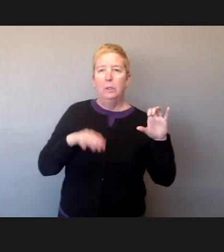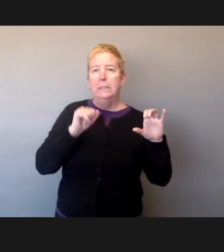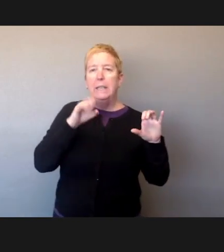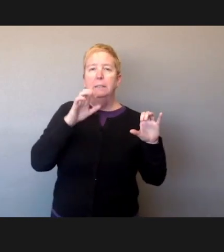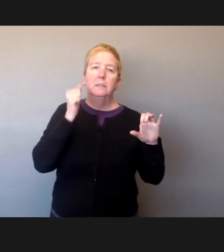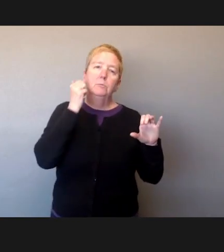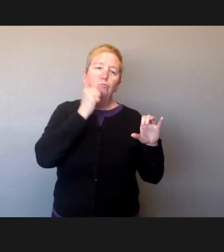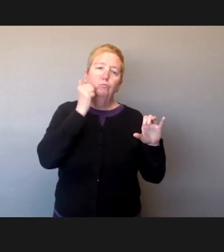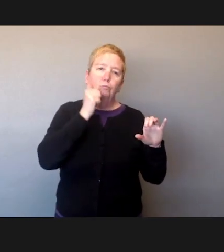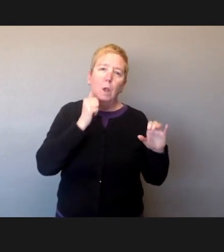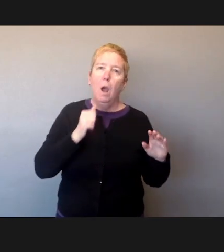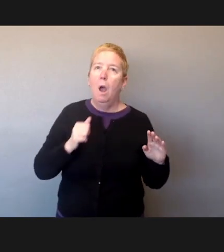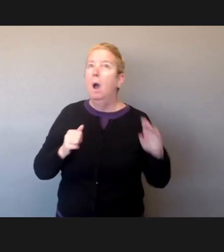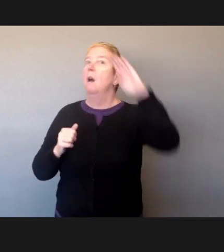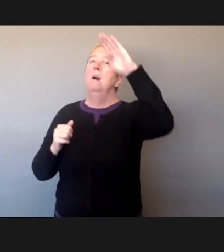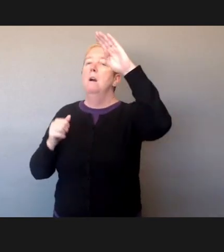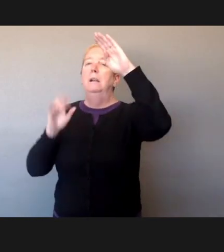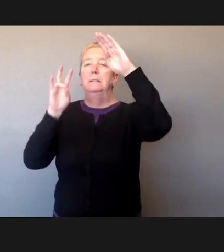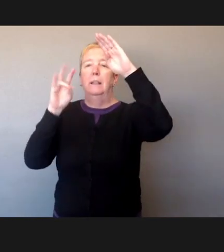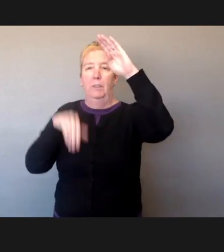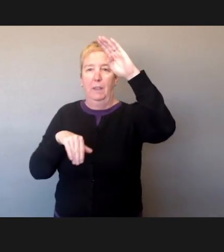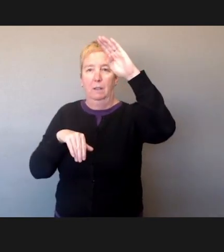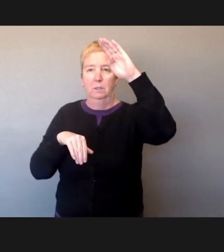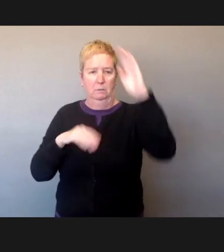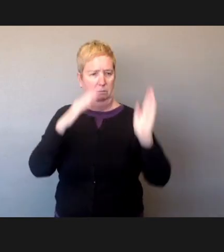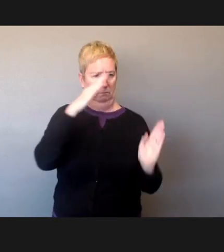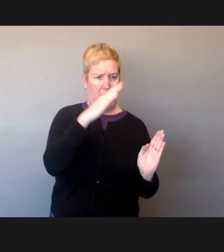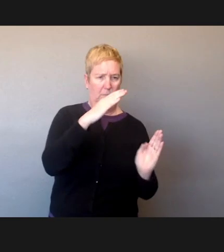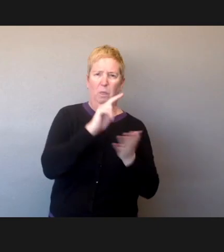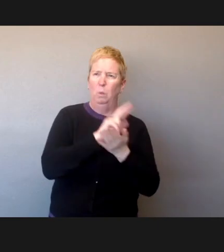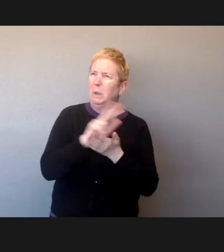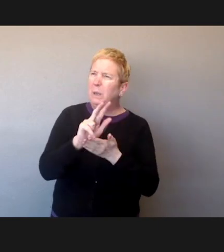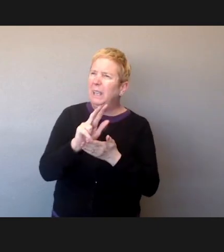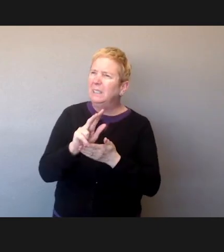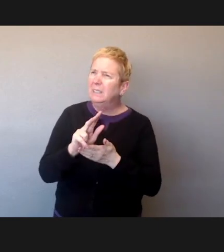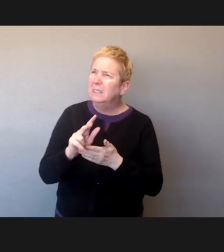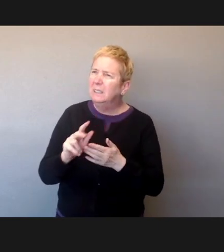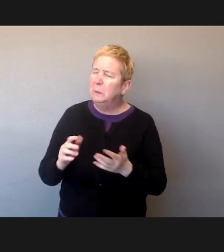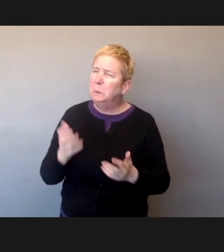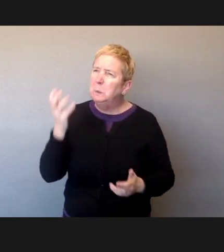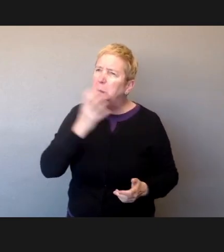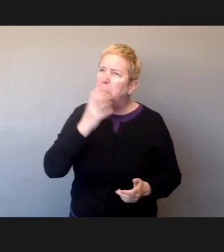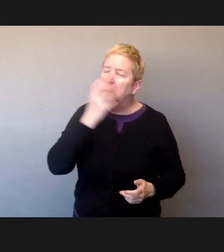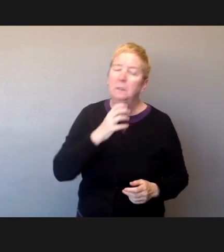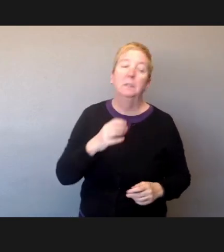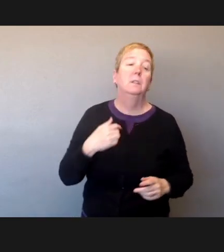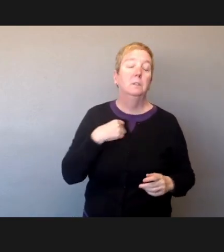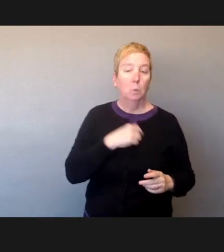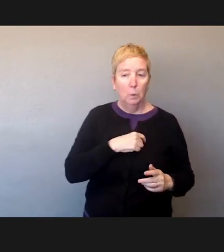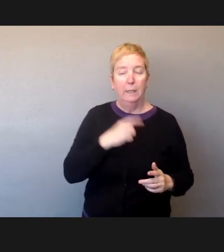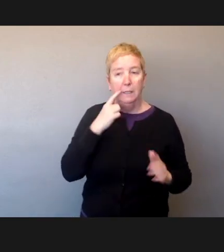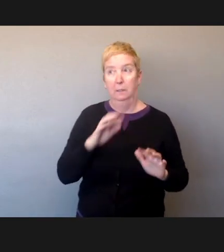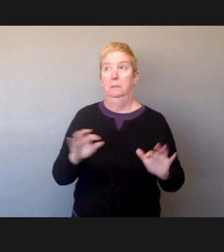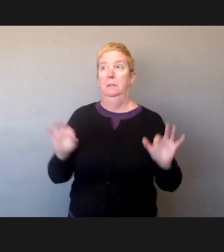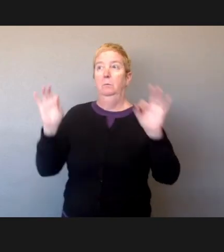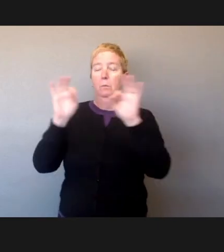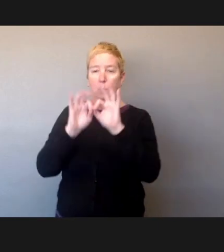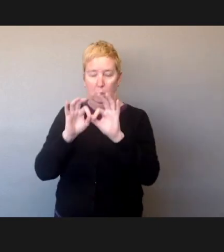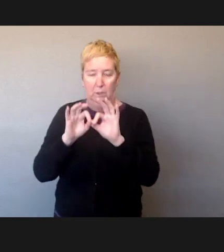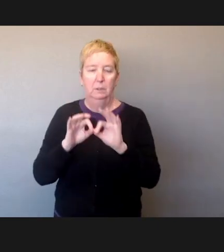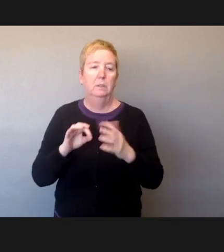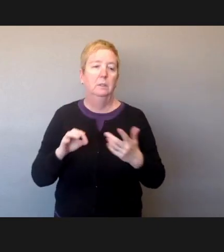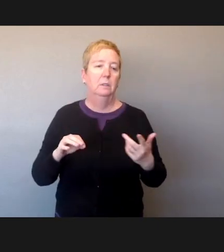day in less than 3 weeks. And so we think it's important that our healthcare uh, our